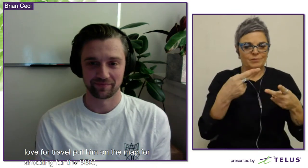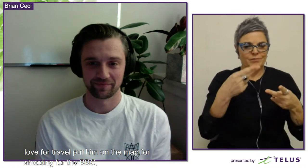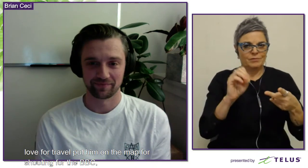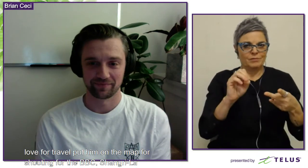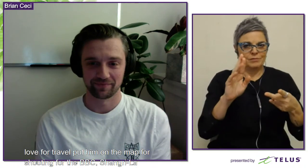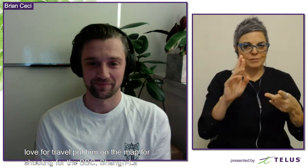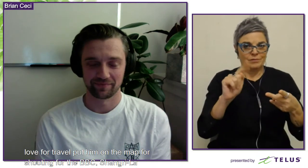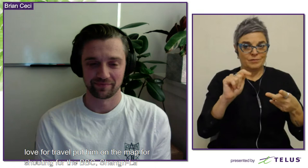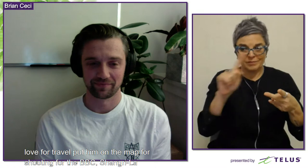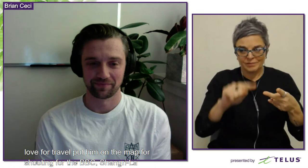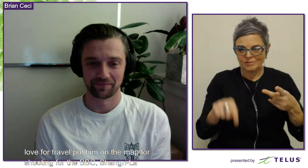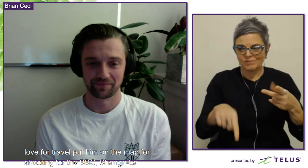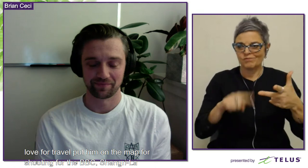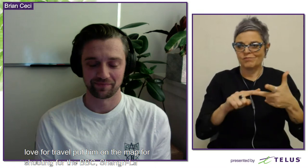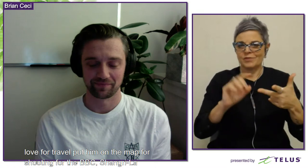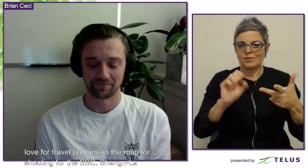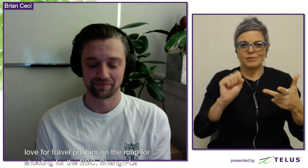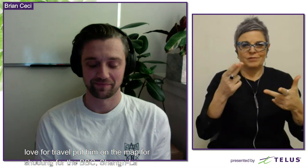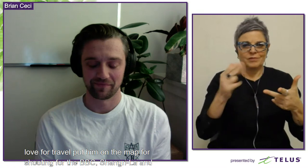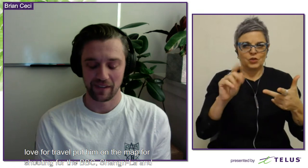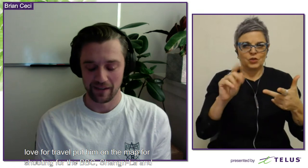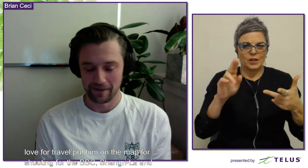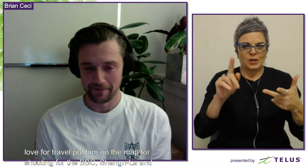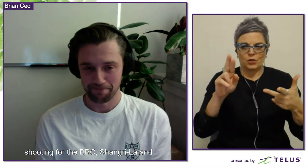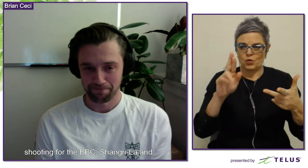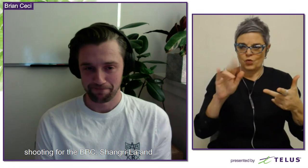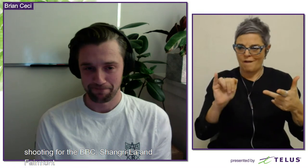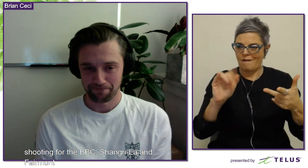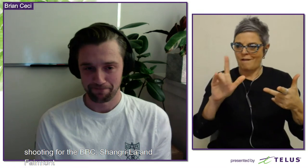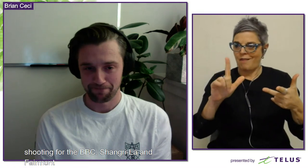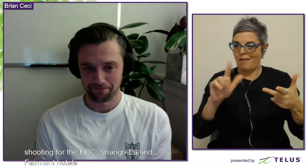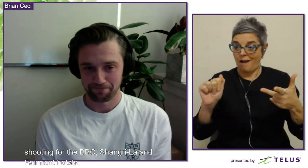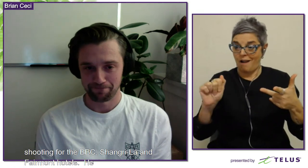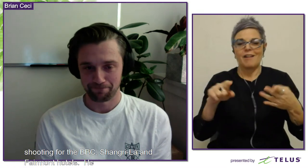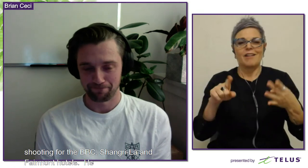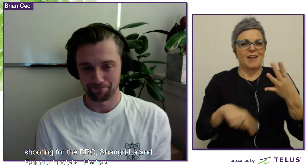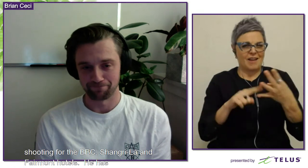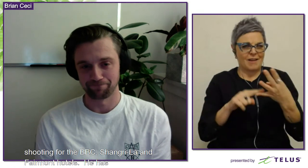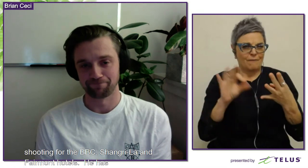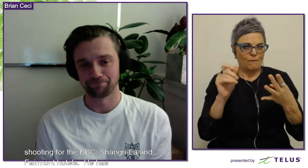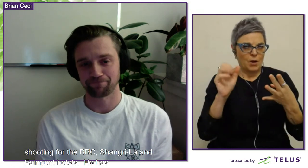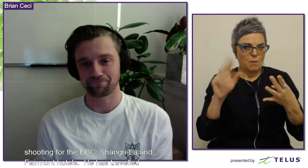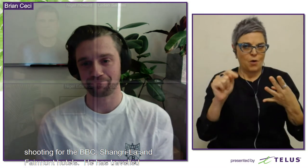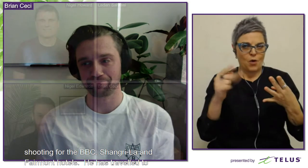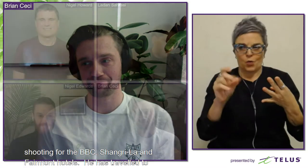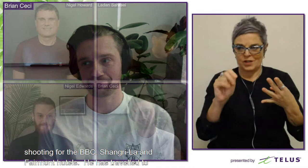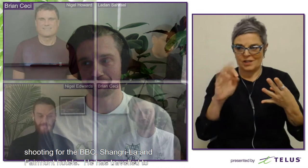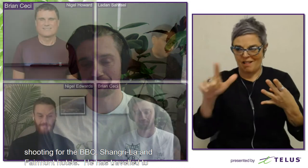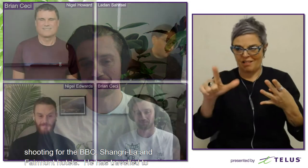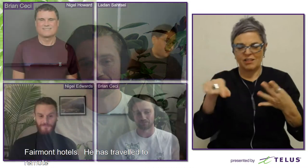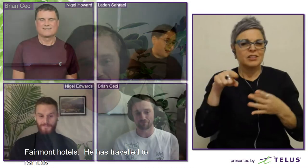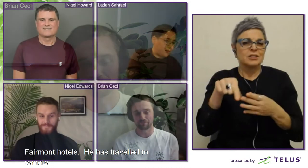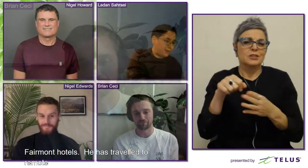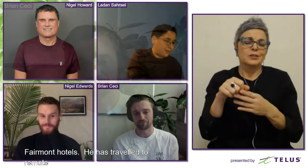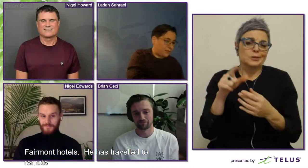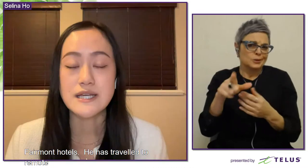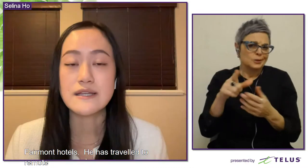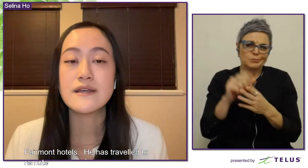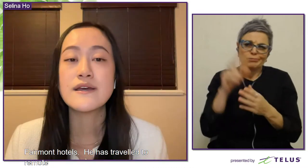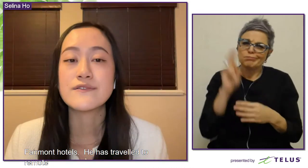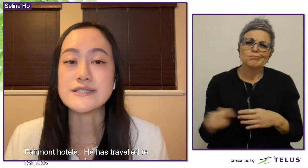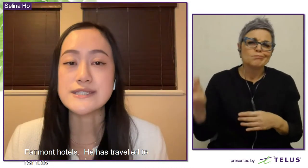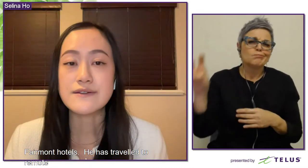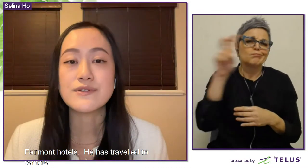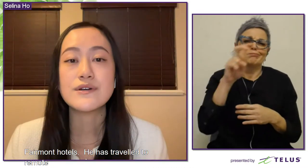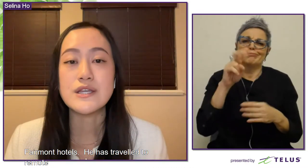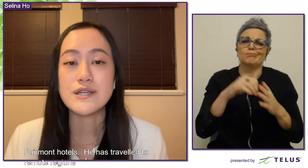few. Since 2011, he's traveled extensively to remote regions of the world, documenting the human